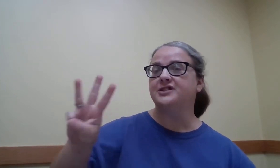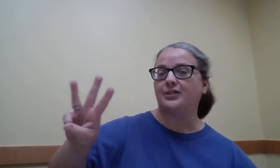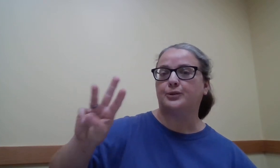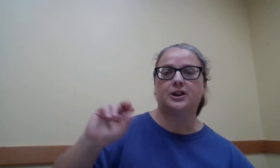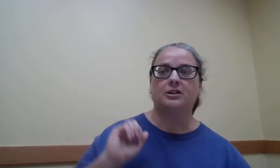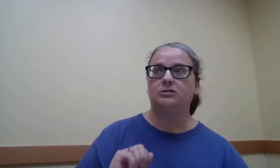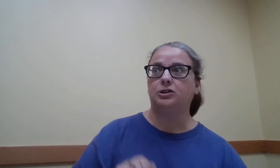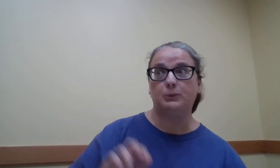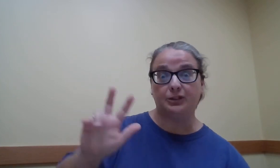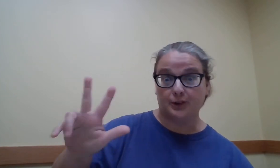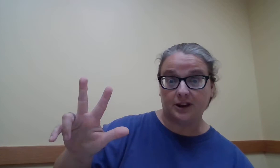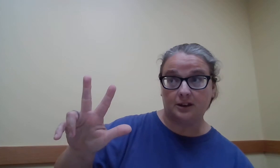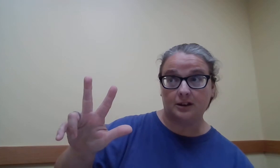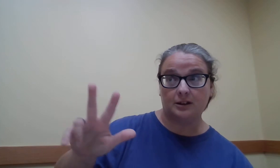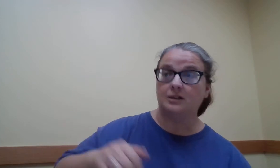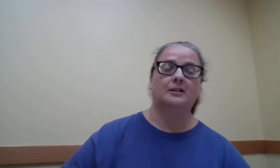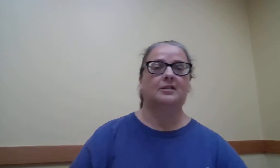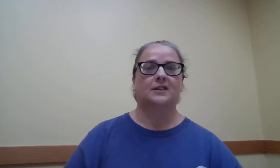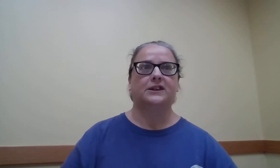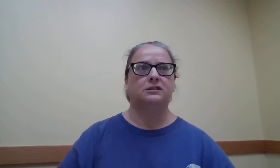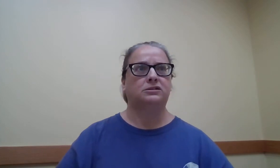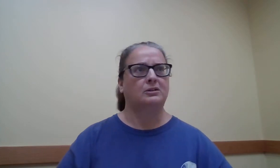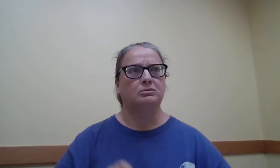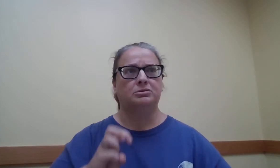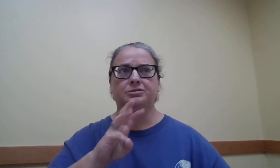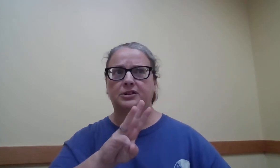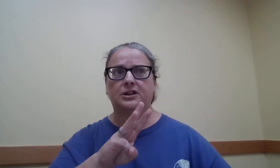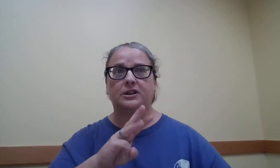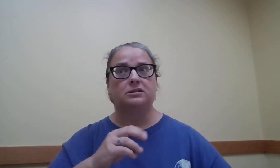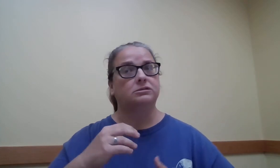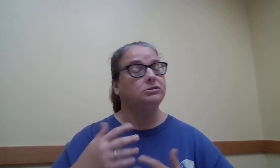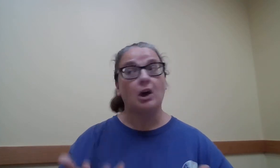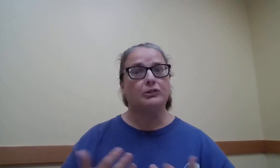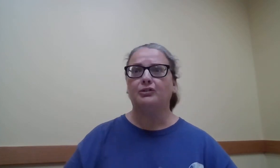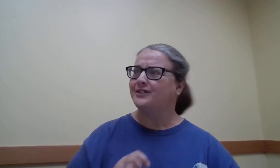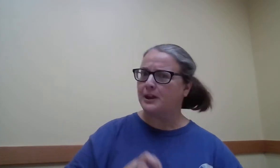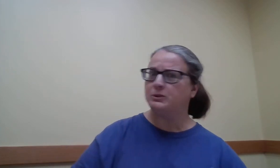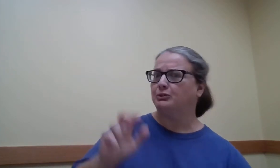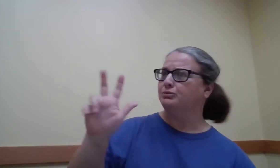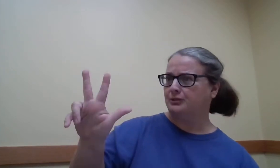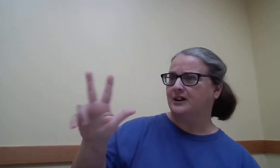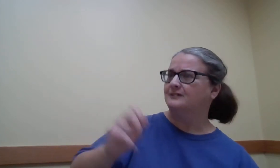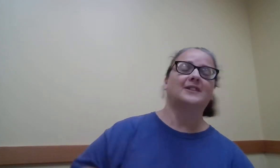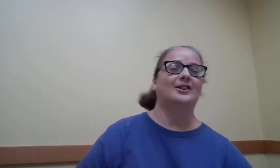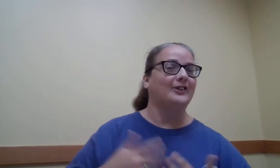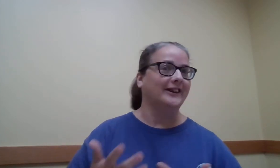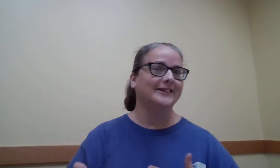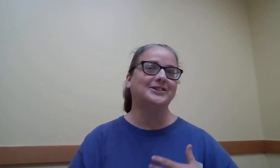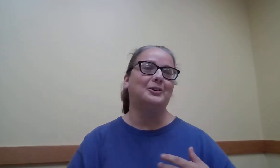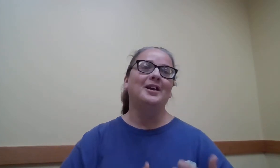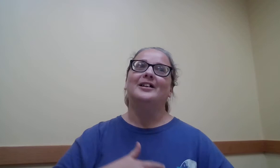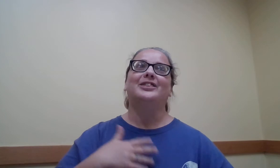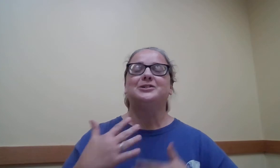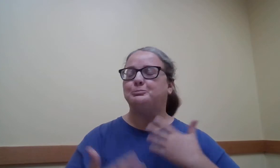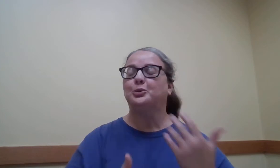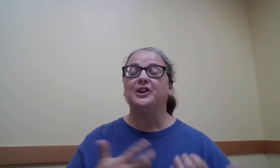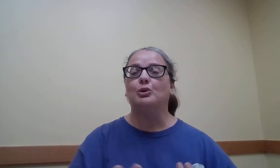not 3. You mean 3? It's like, no, it's 3. Like, no, that's W, 3. Okay, so that's pretty